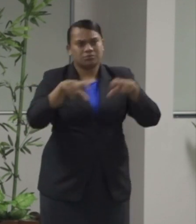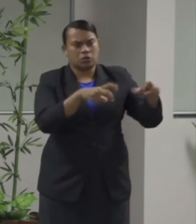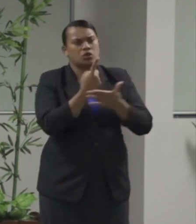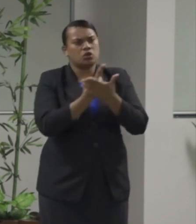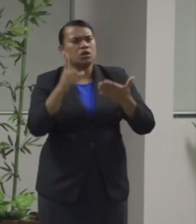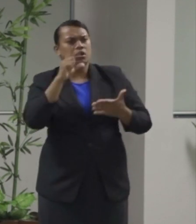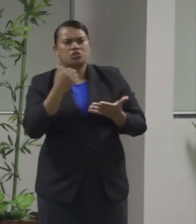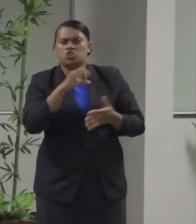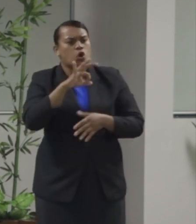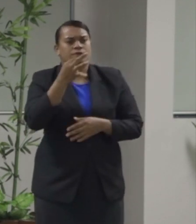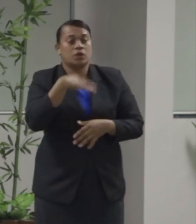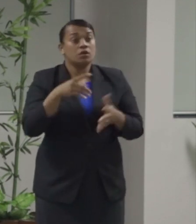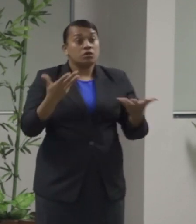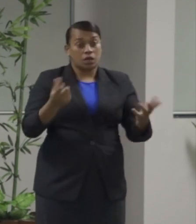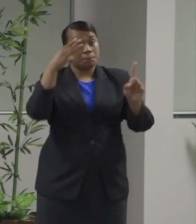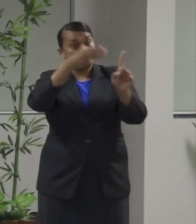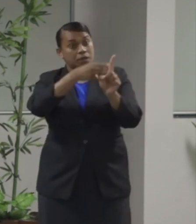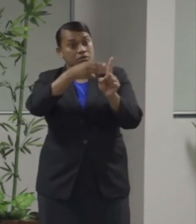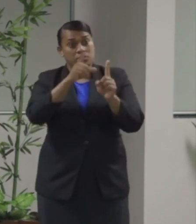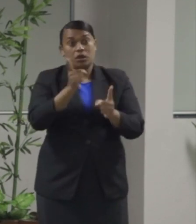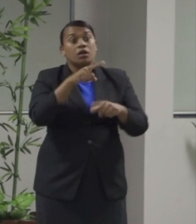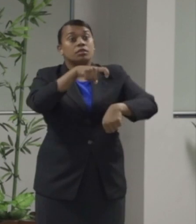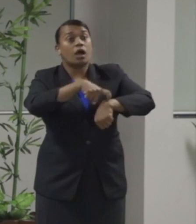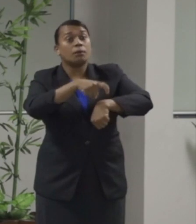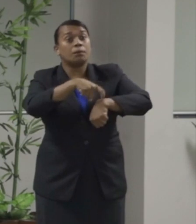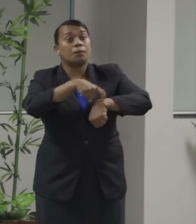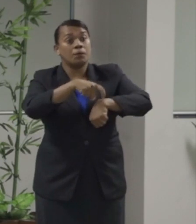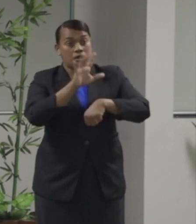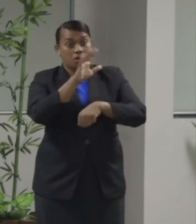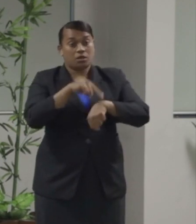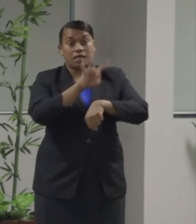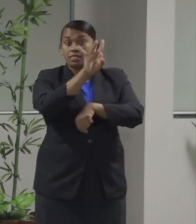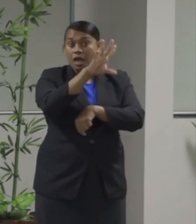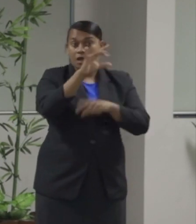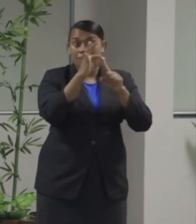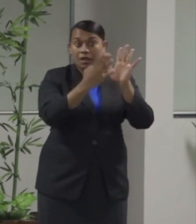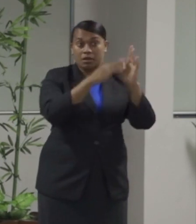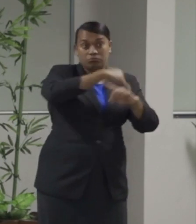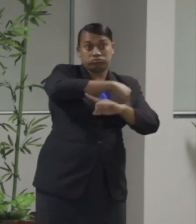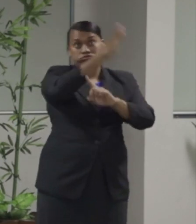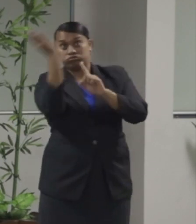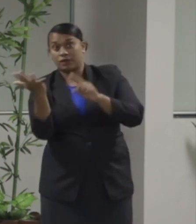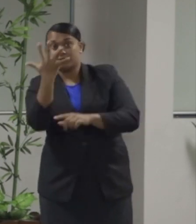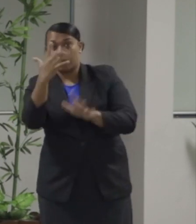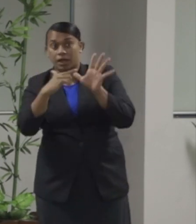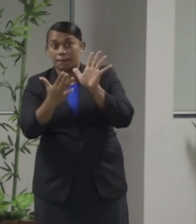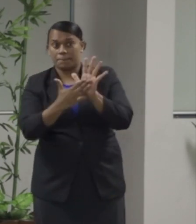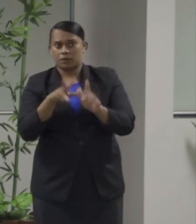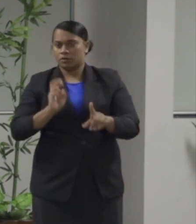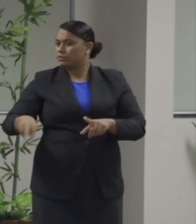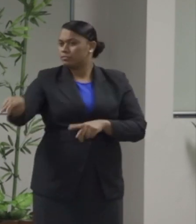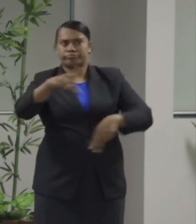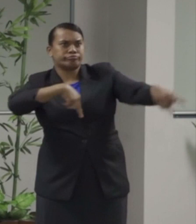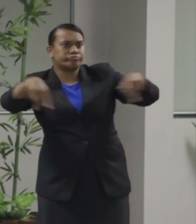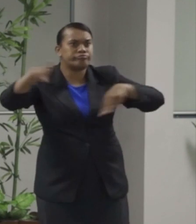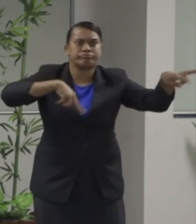the hours of 10 at night and 5 in the morning, no wandering the streets, please.